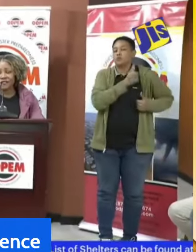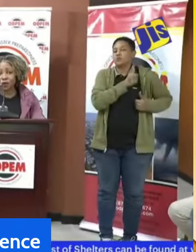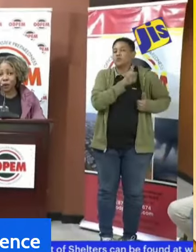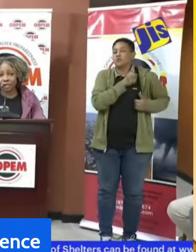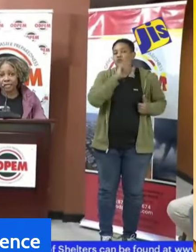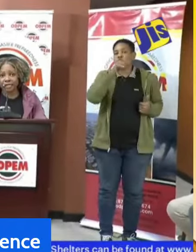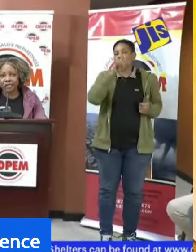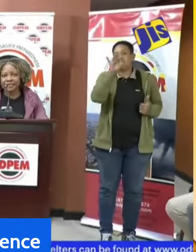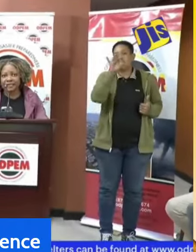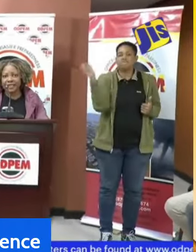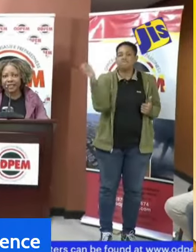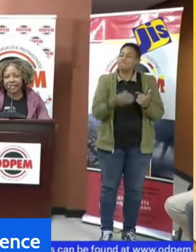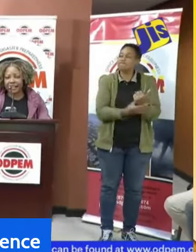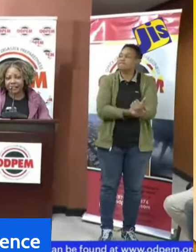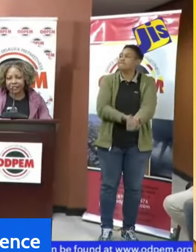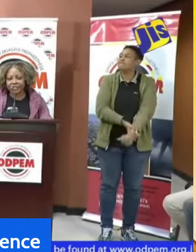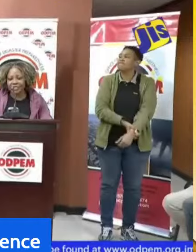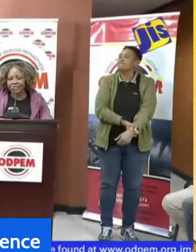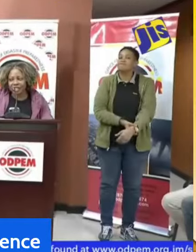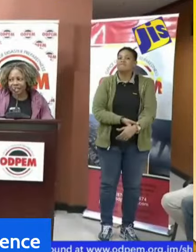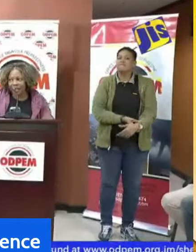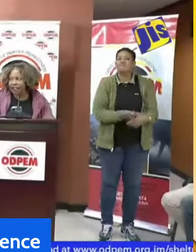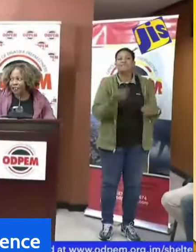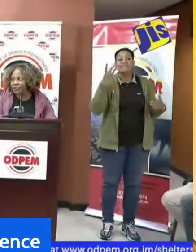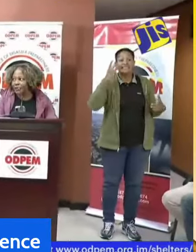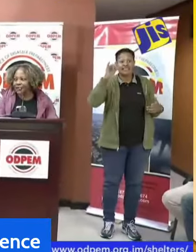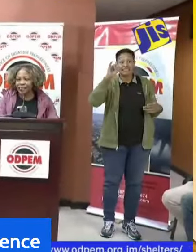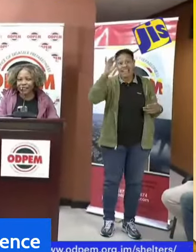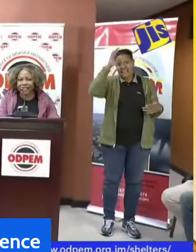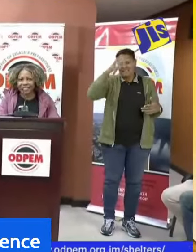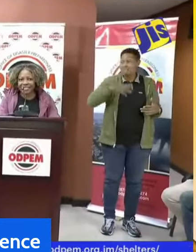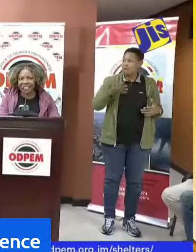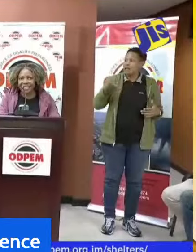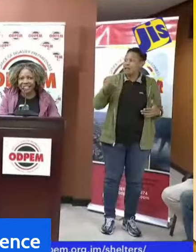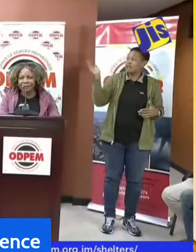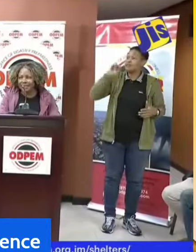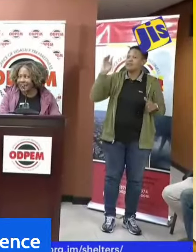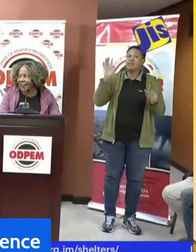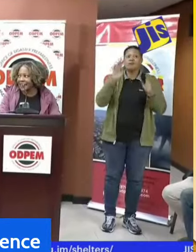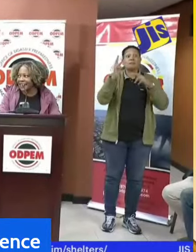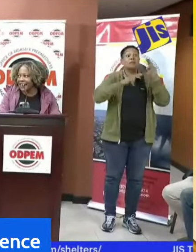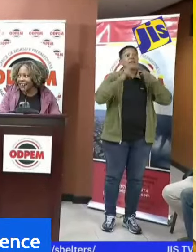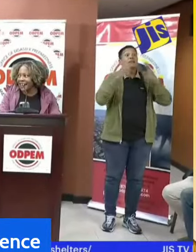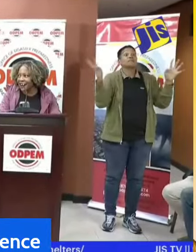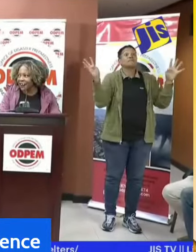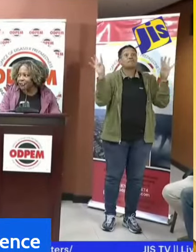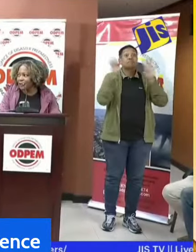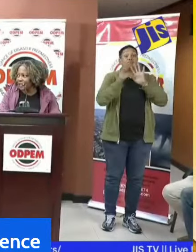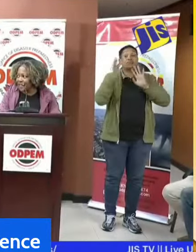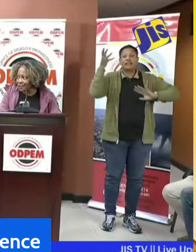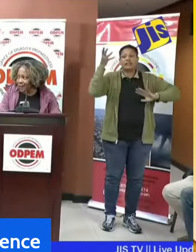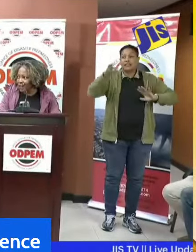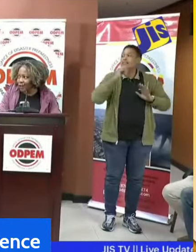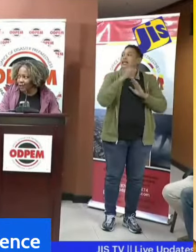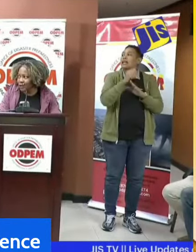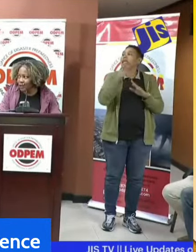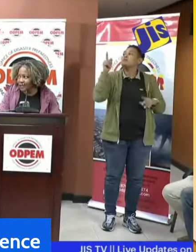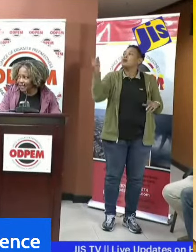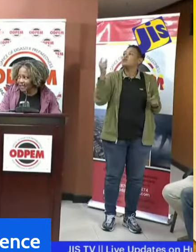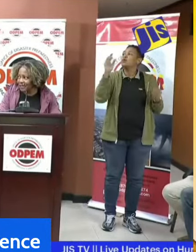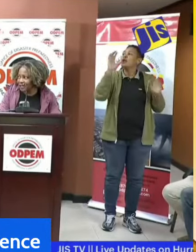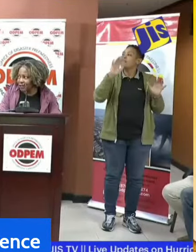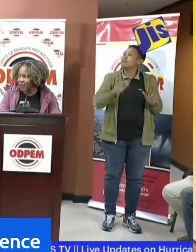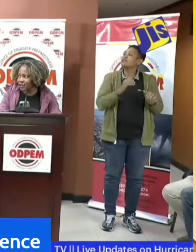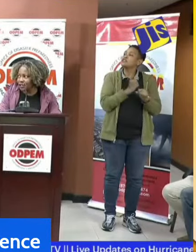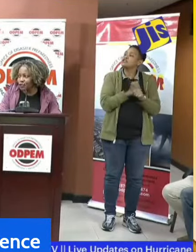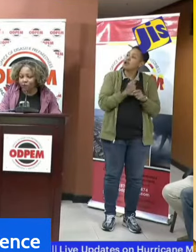Defense Force. They are here. You see the JDF gentlemen across the building. They are being led by you, and you're doing a